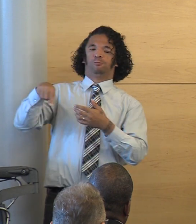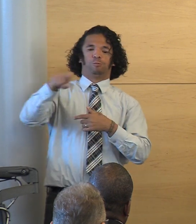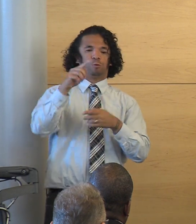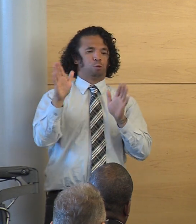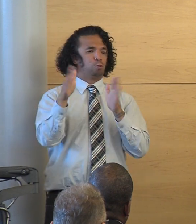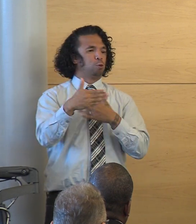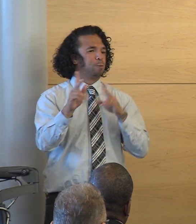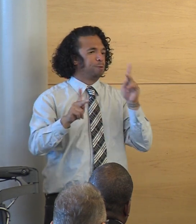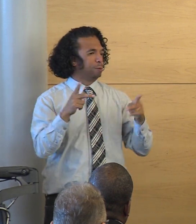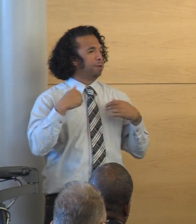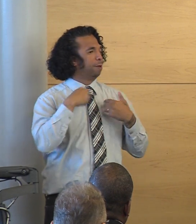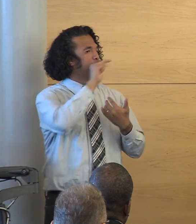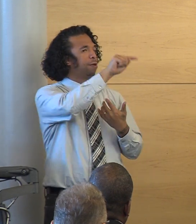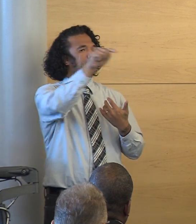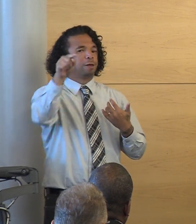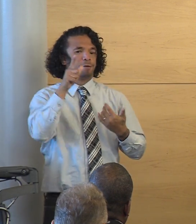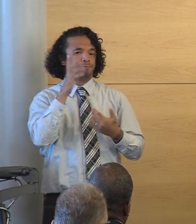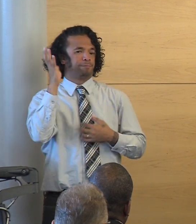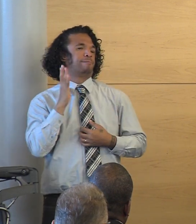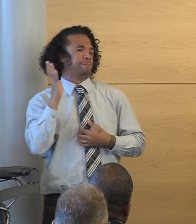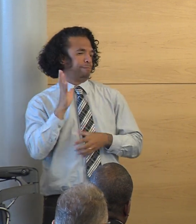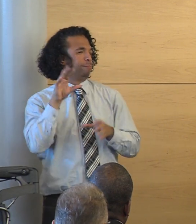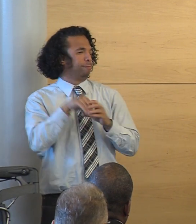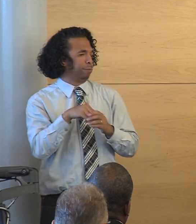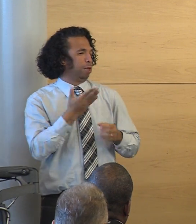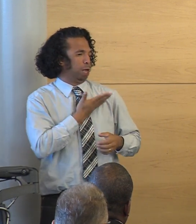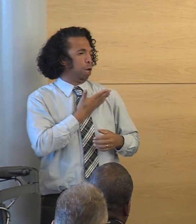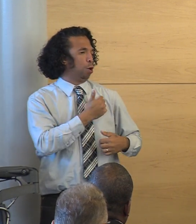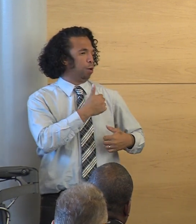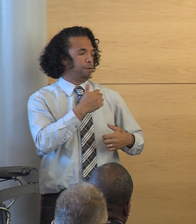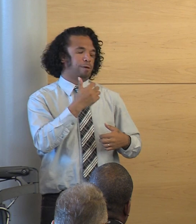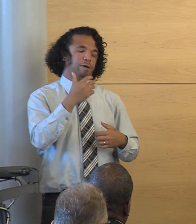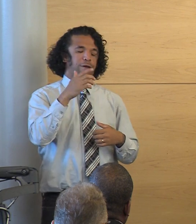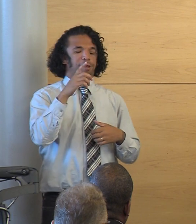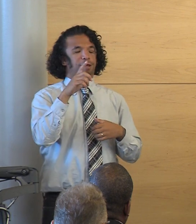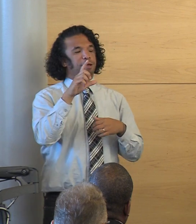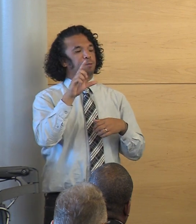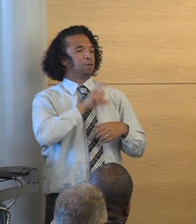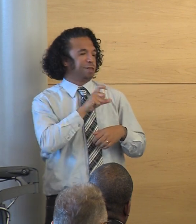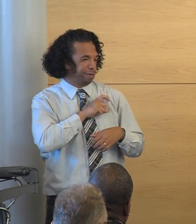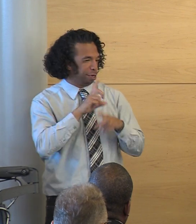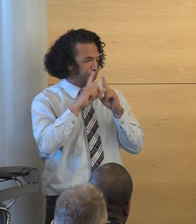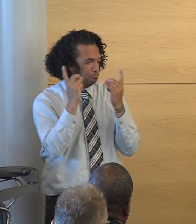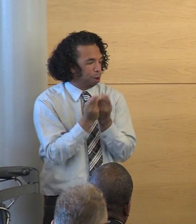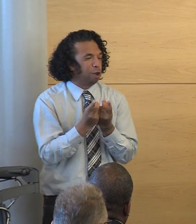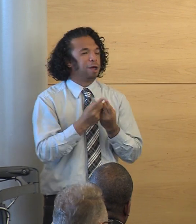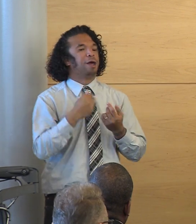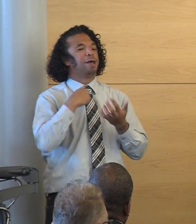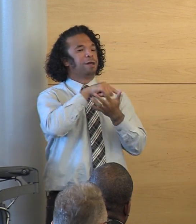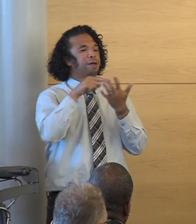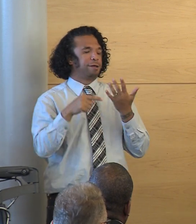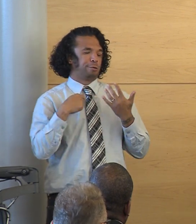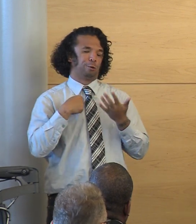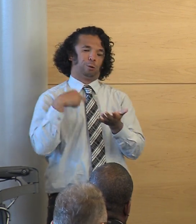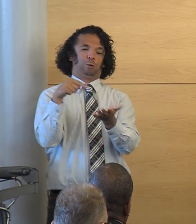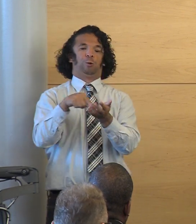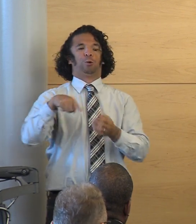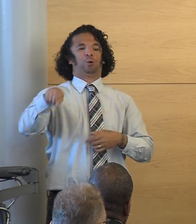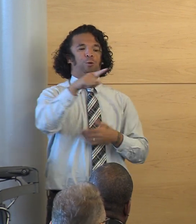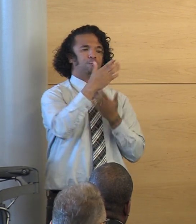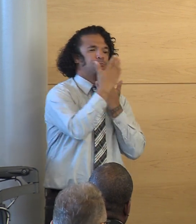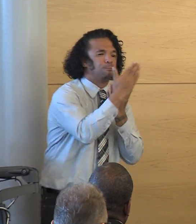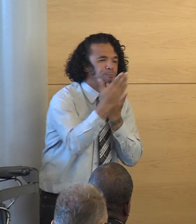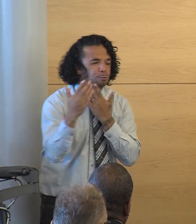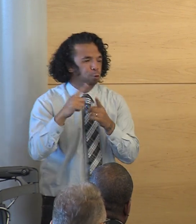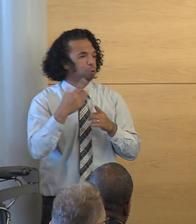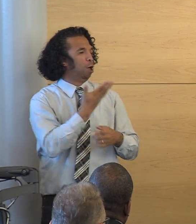have a number of people who served in our armed forces, both in the department and otherwise, and we owe a great debt to our